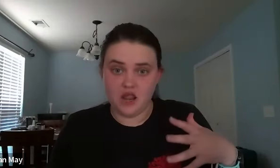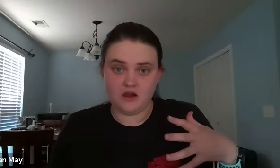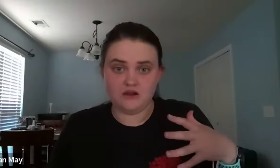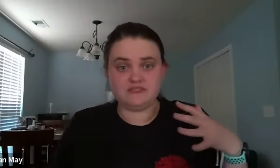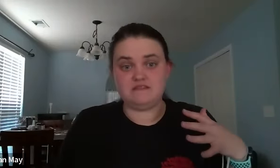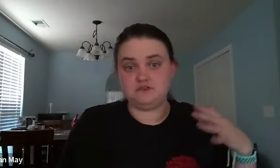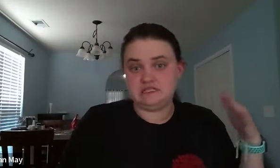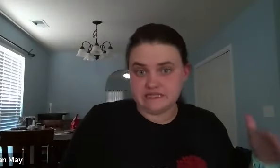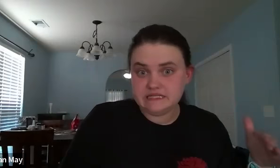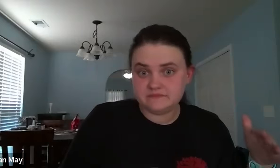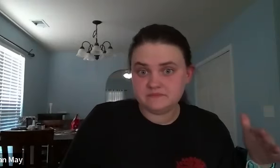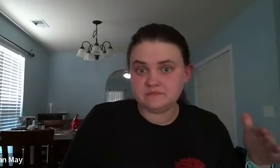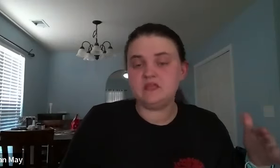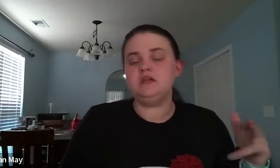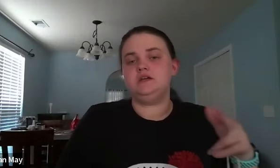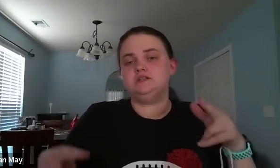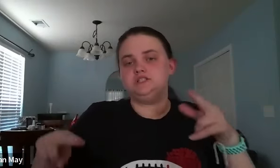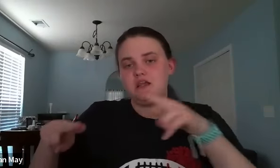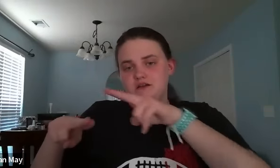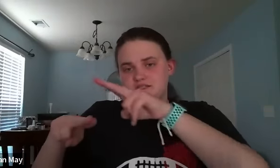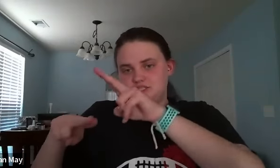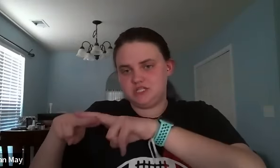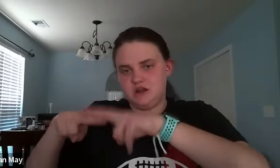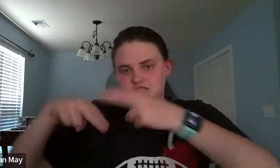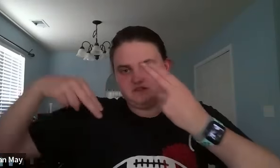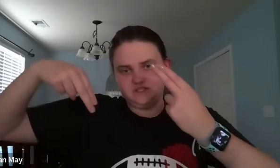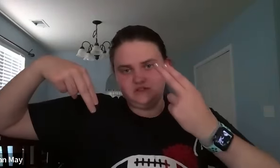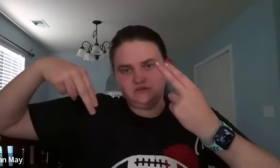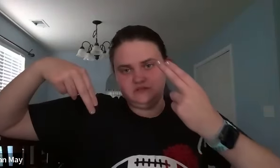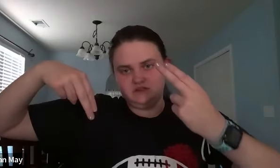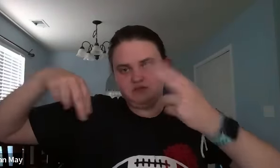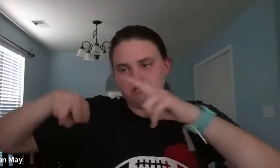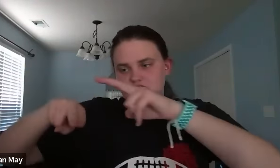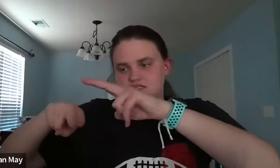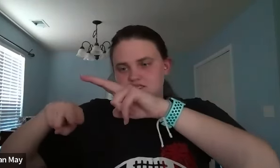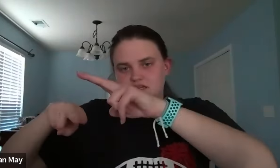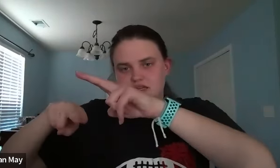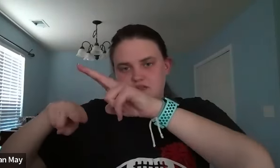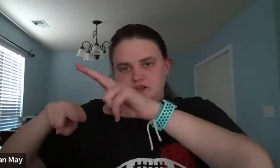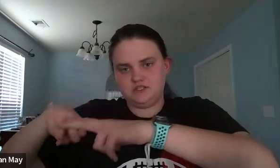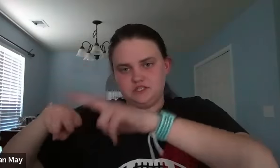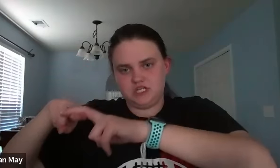chair and the sign for sit. Chair is chair. It's like it's our 2 H's and then